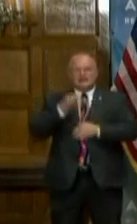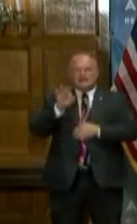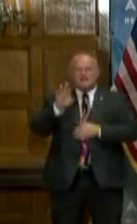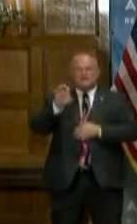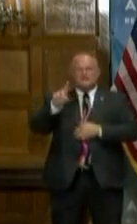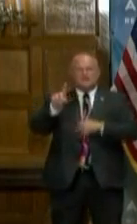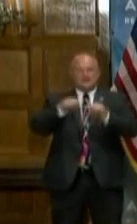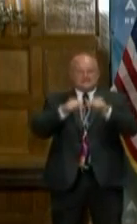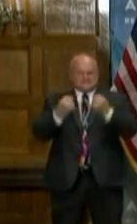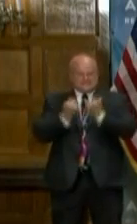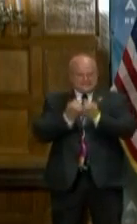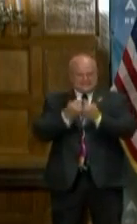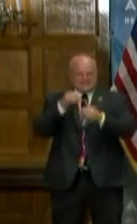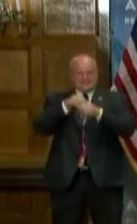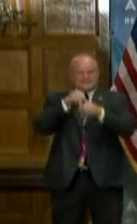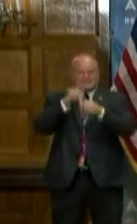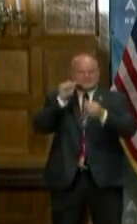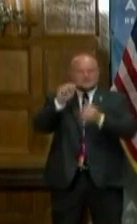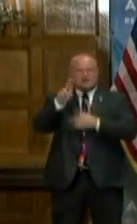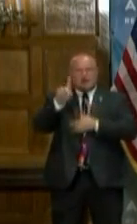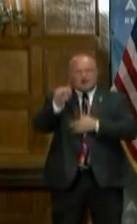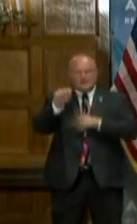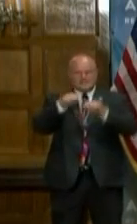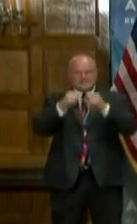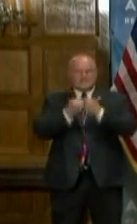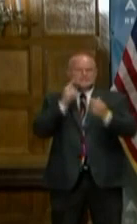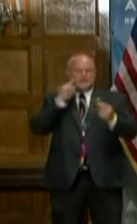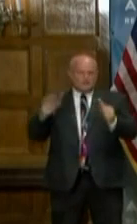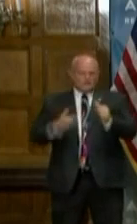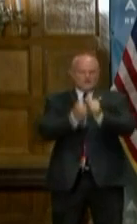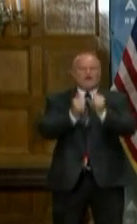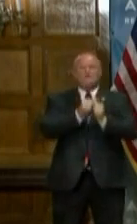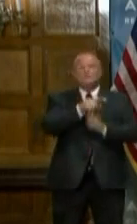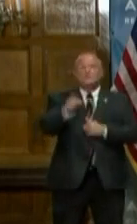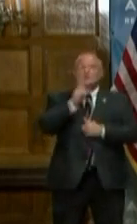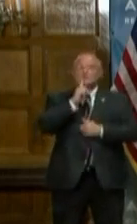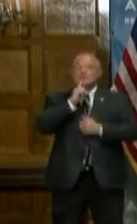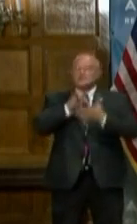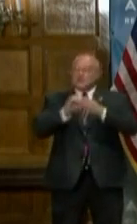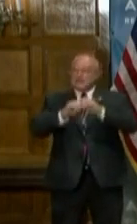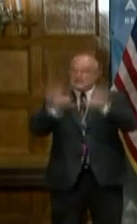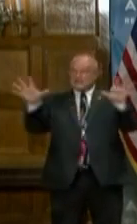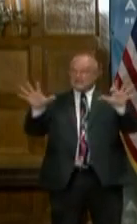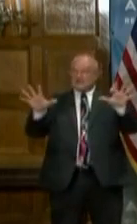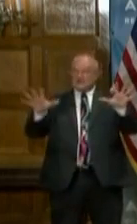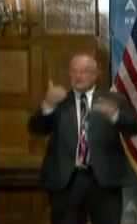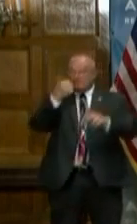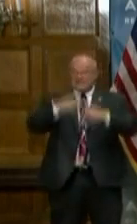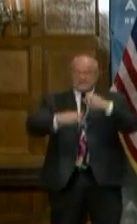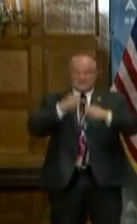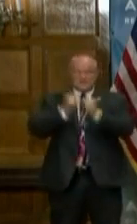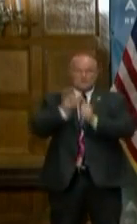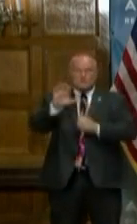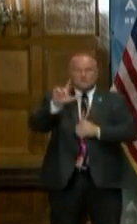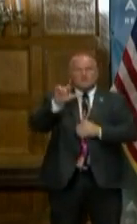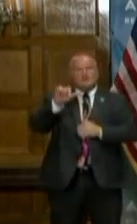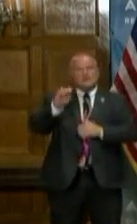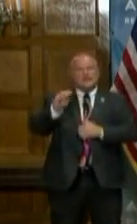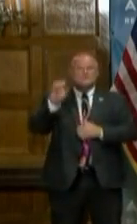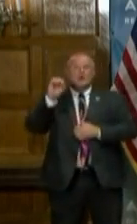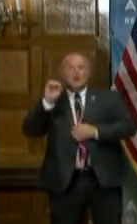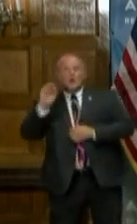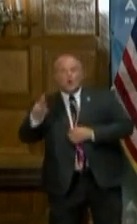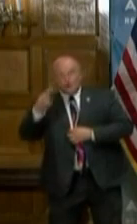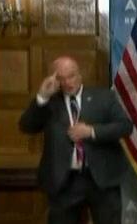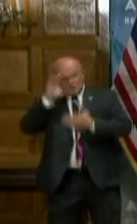and our internal audit investigation team, and they will follow up with you to make sure and clear up if there's any issues with your claim. Or